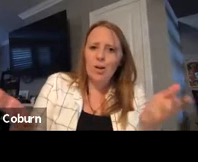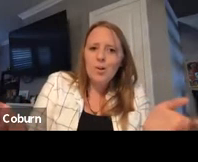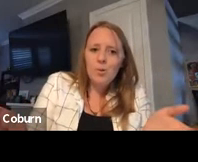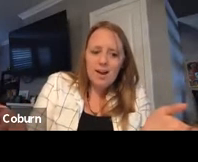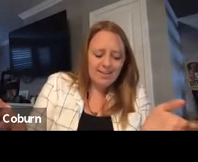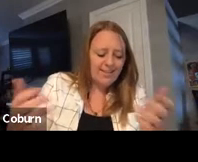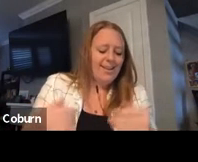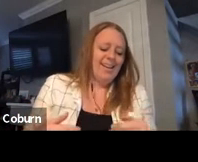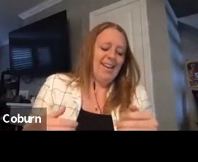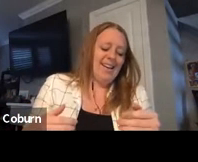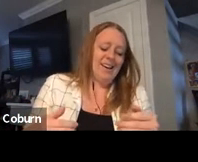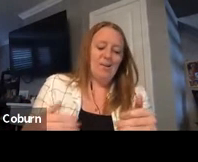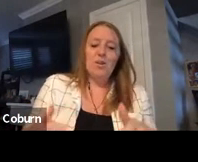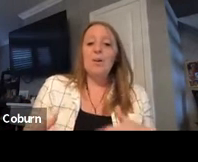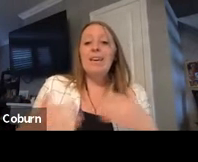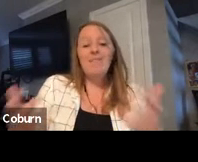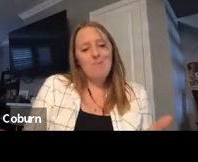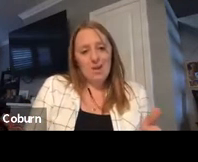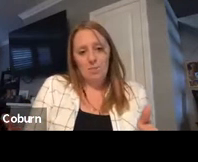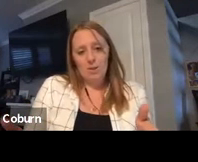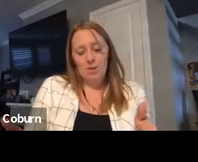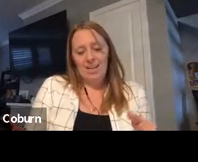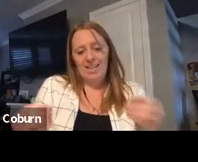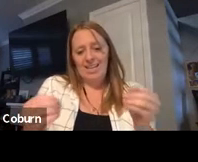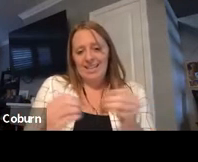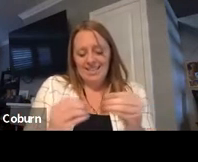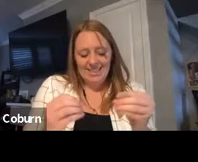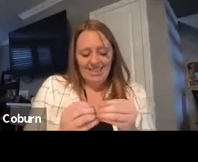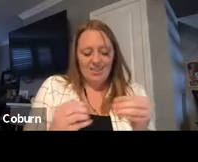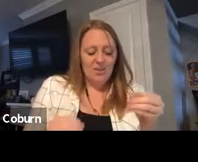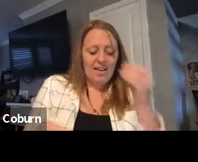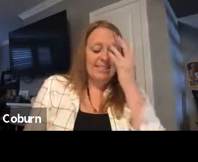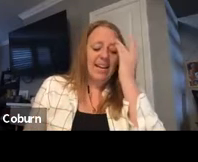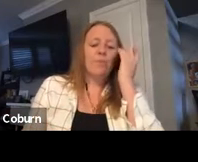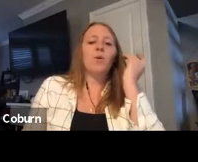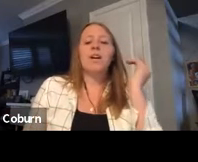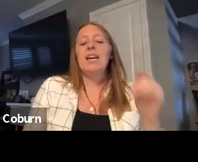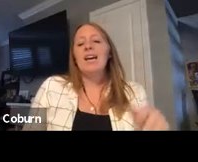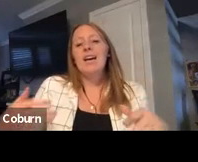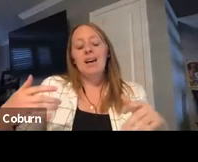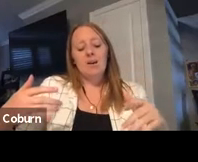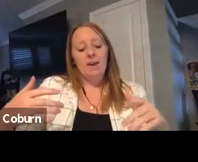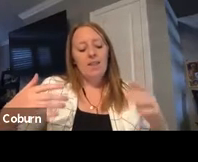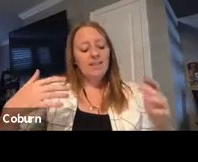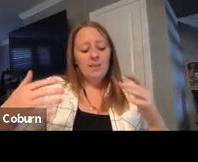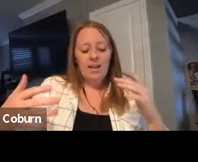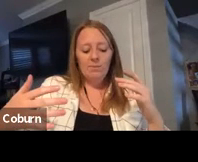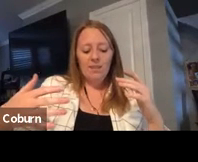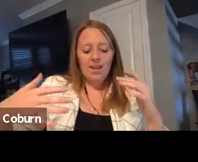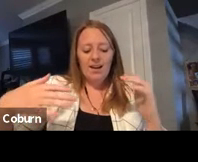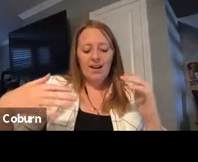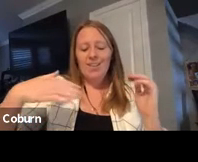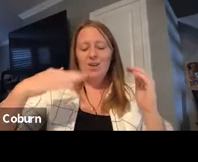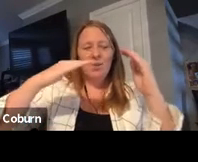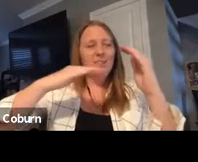Like, what do you want?" Where you give them the opportunity to again sign more. And then